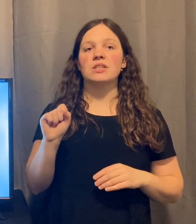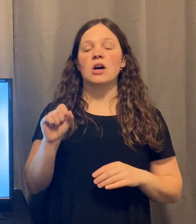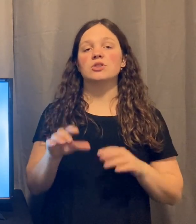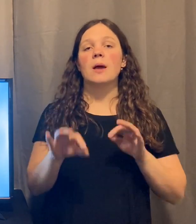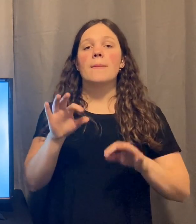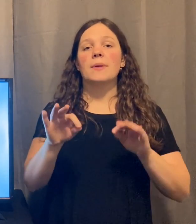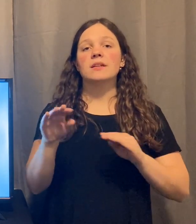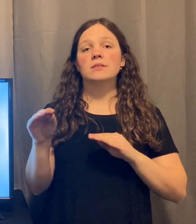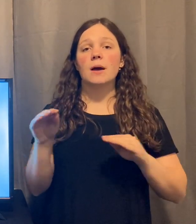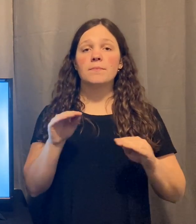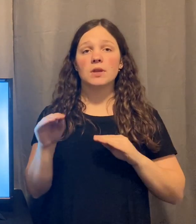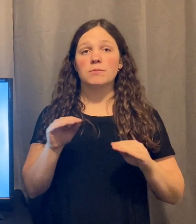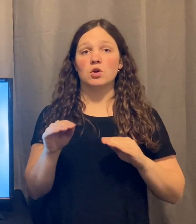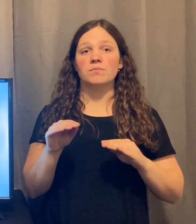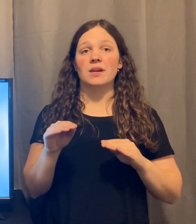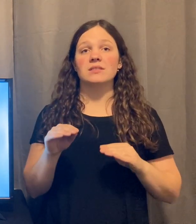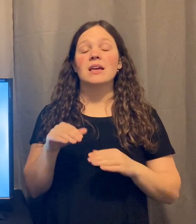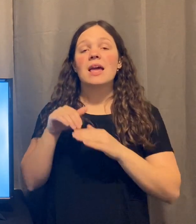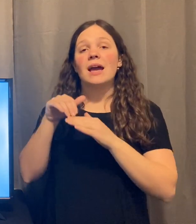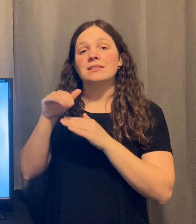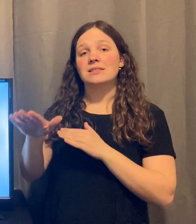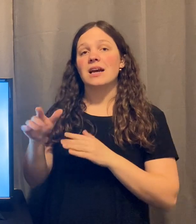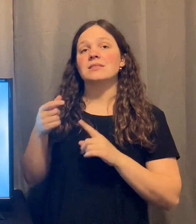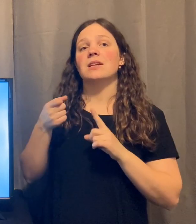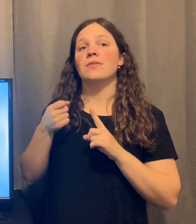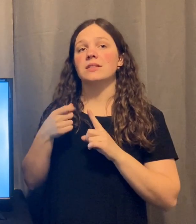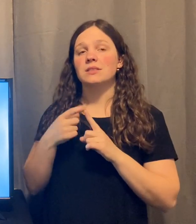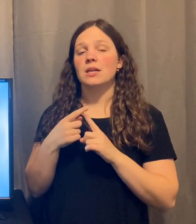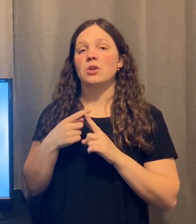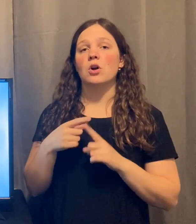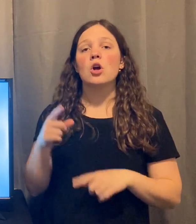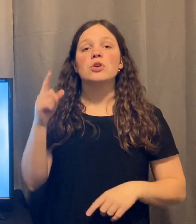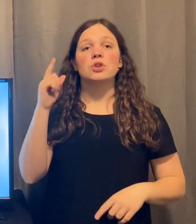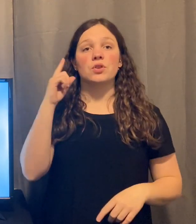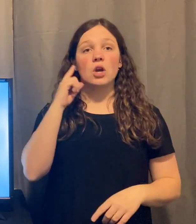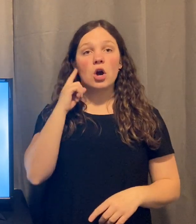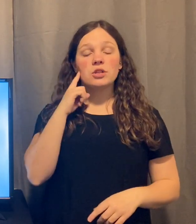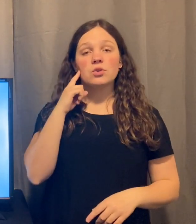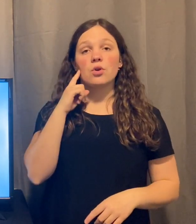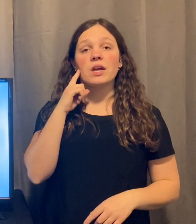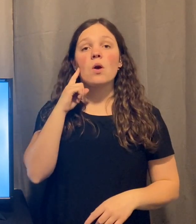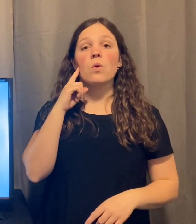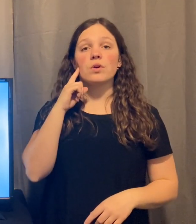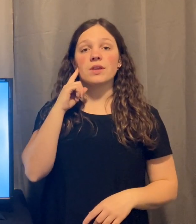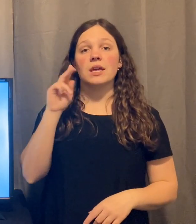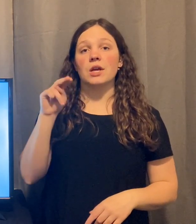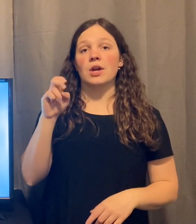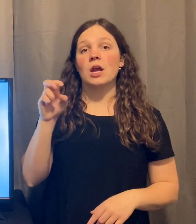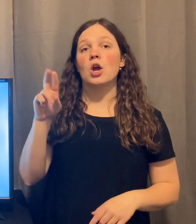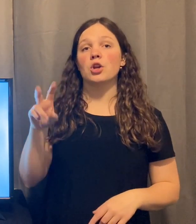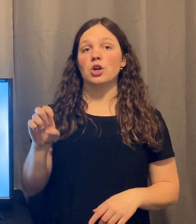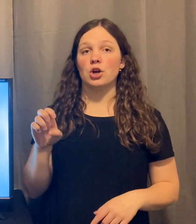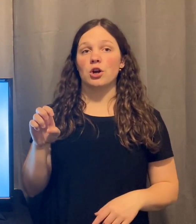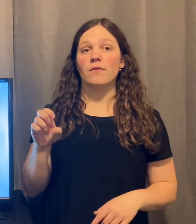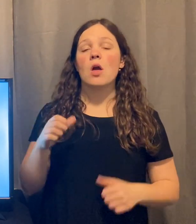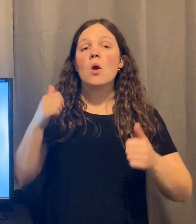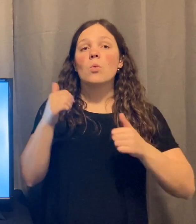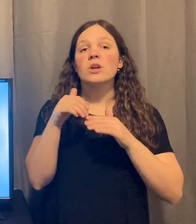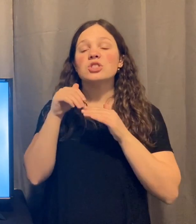cells picks up the movement and sends the signal to the auditory or the hearing nerve, which